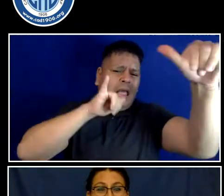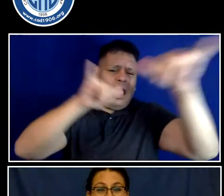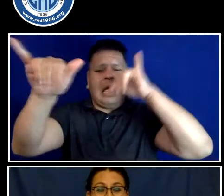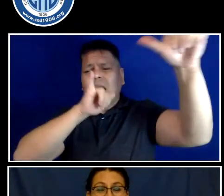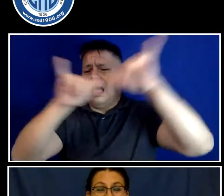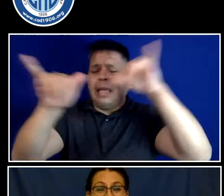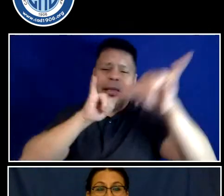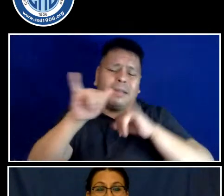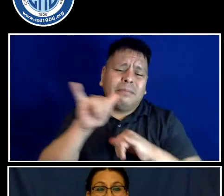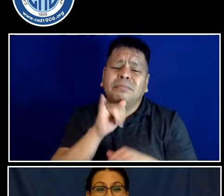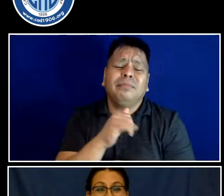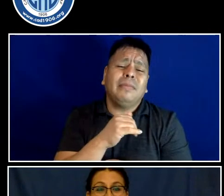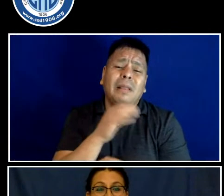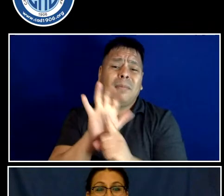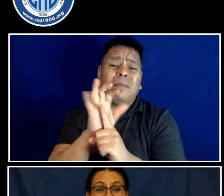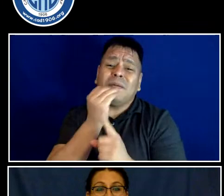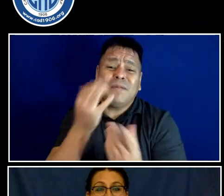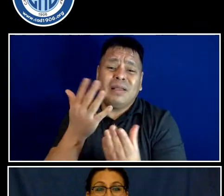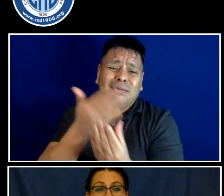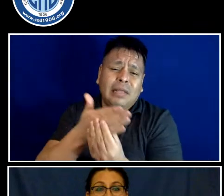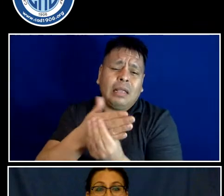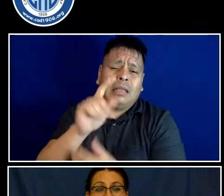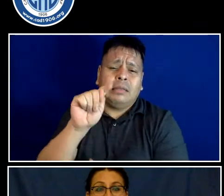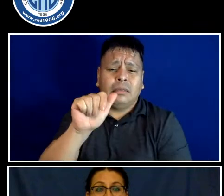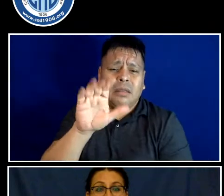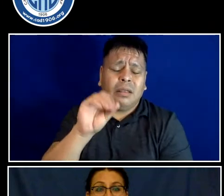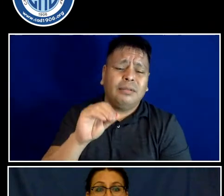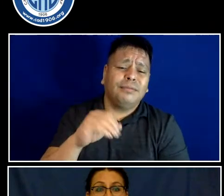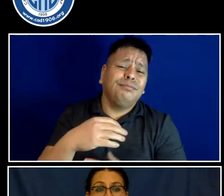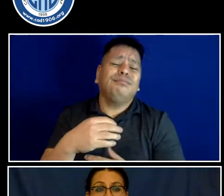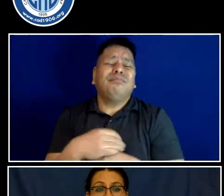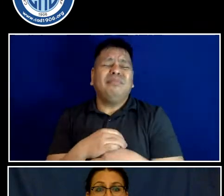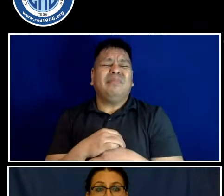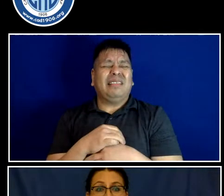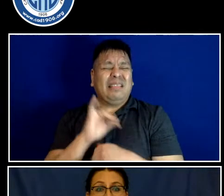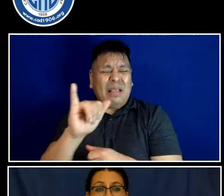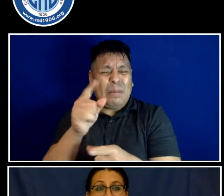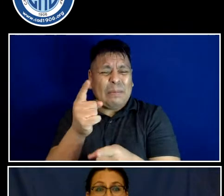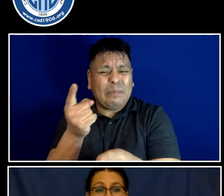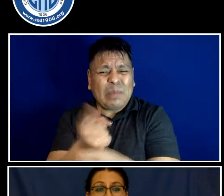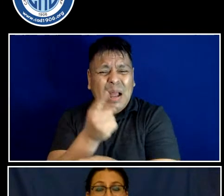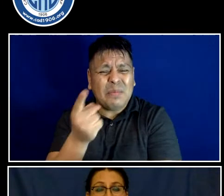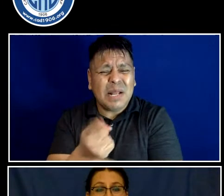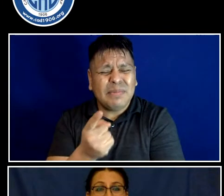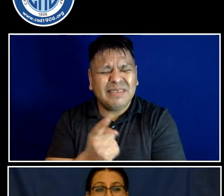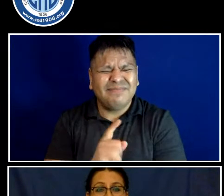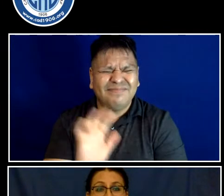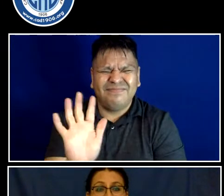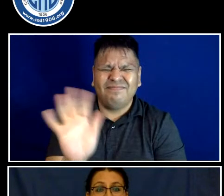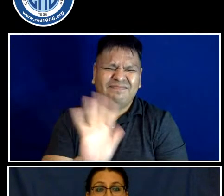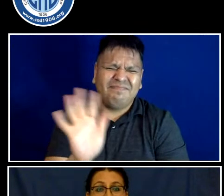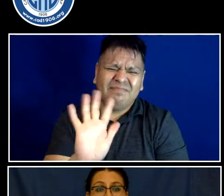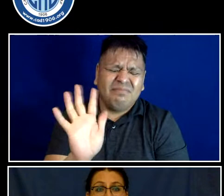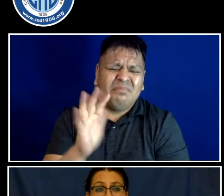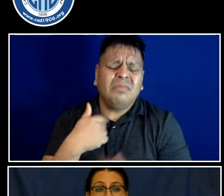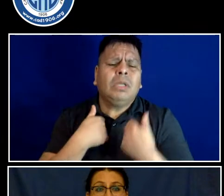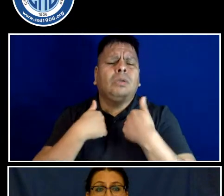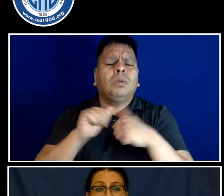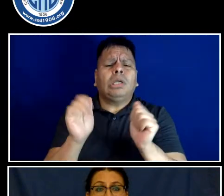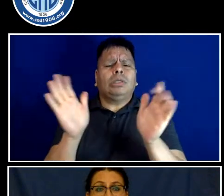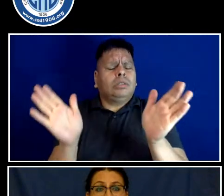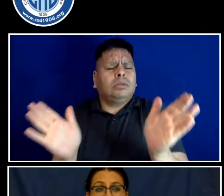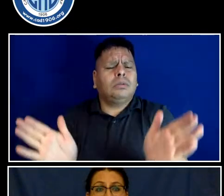They'll have Tecate, Coronas, tequila, and so on and so on. And it has become a celebration where people have